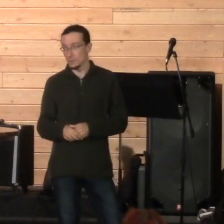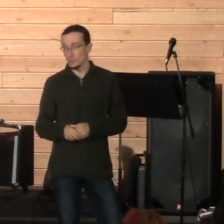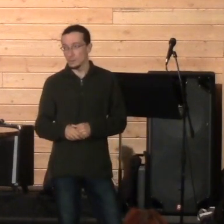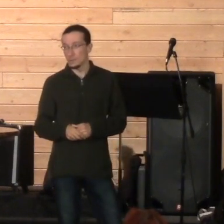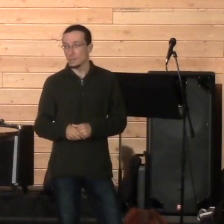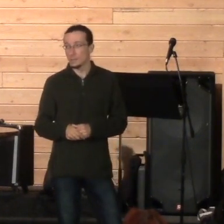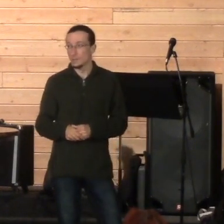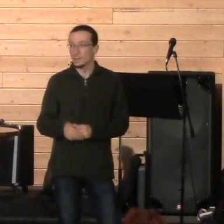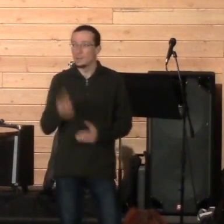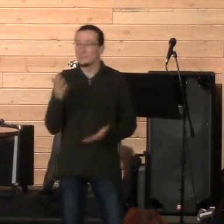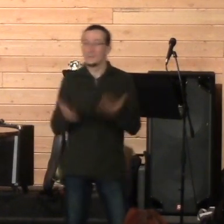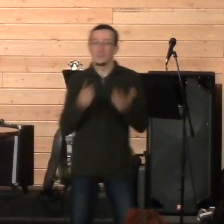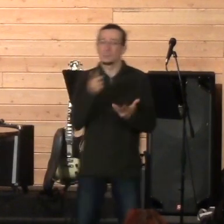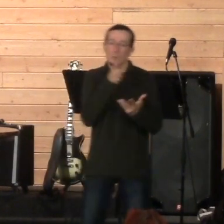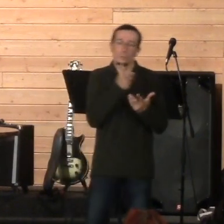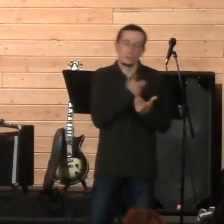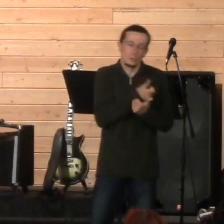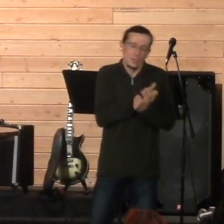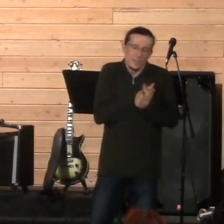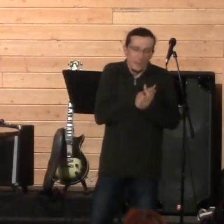Maybe you lost a loved one.